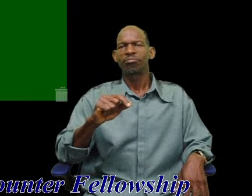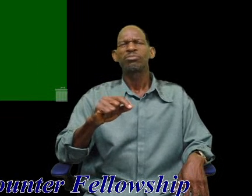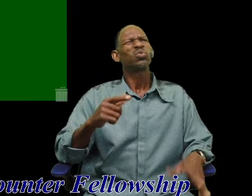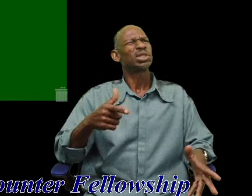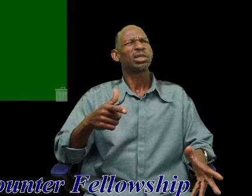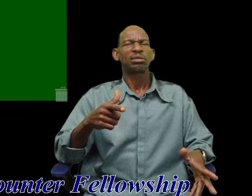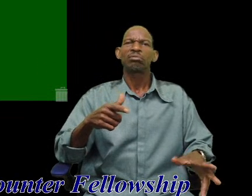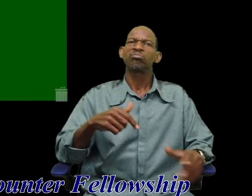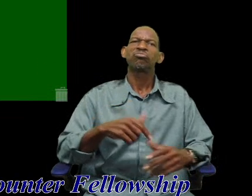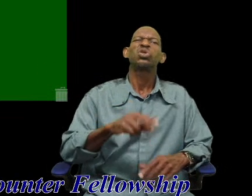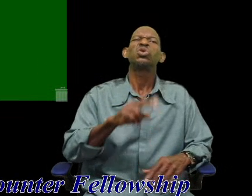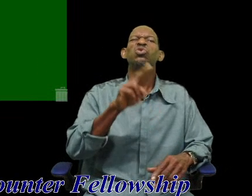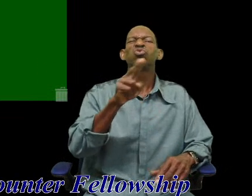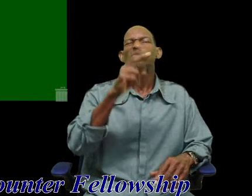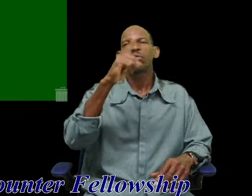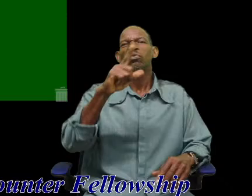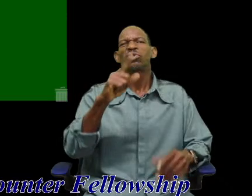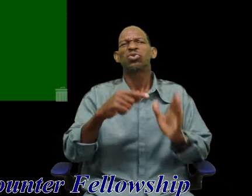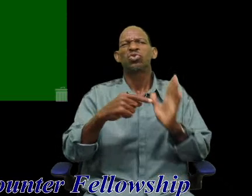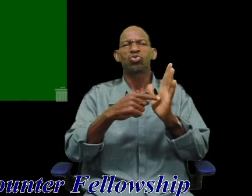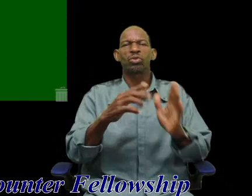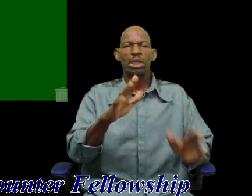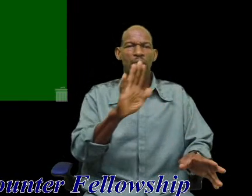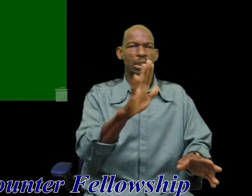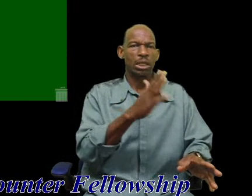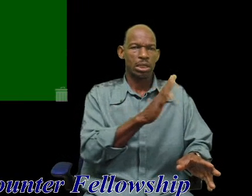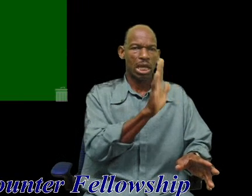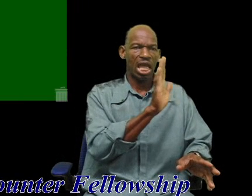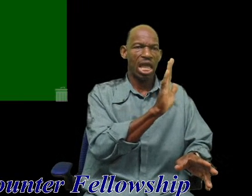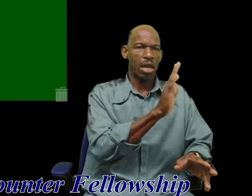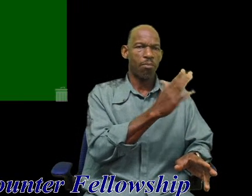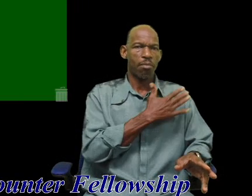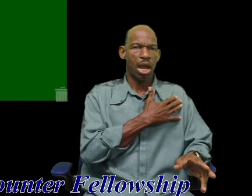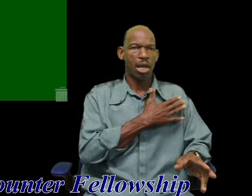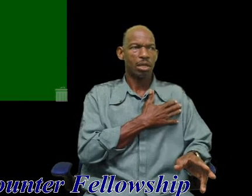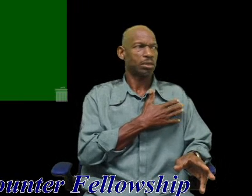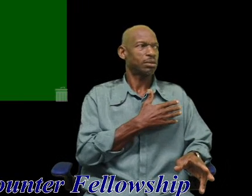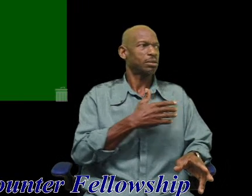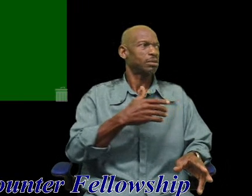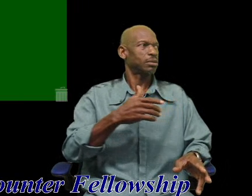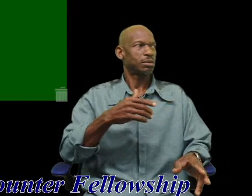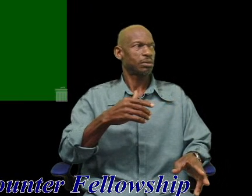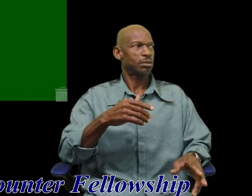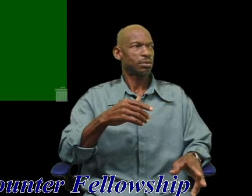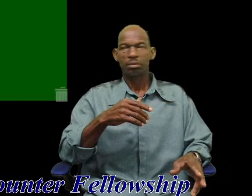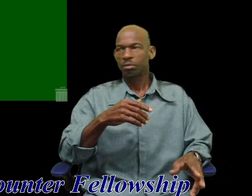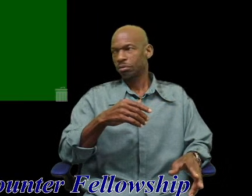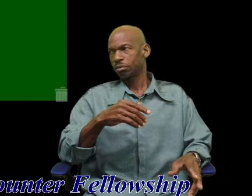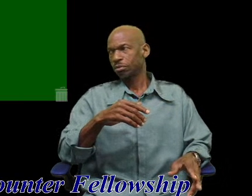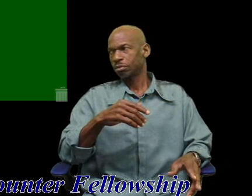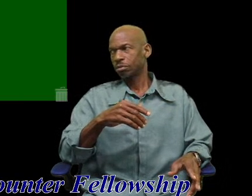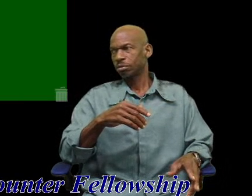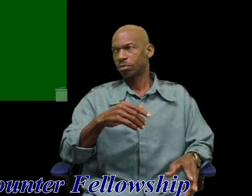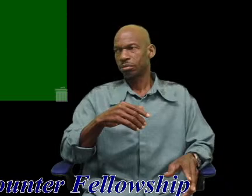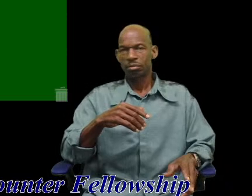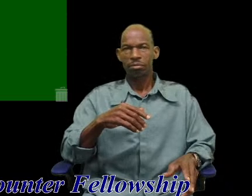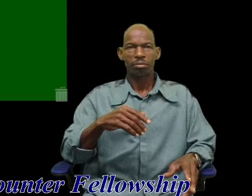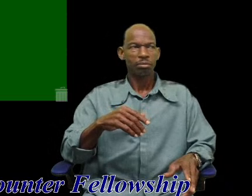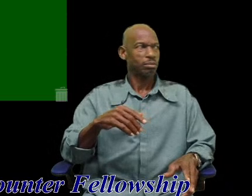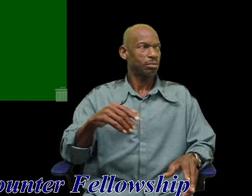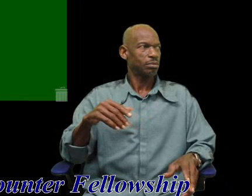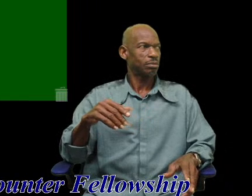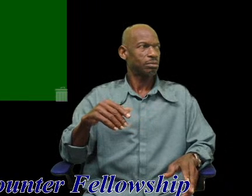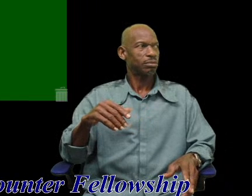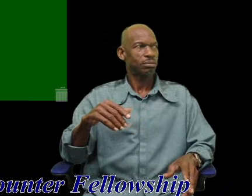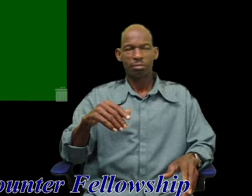covered. So we'll just look at that. So let's move on to our next slide. So in terms